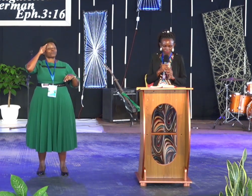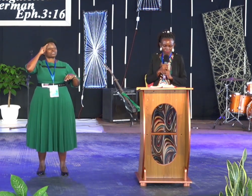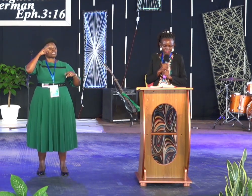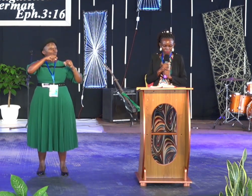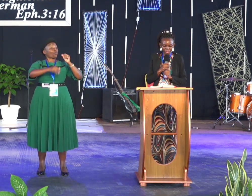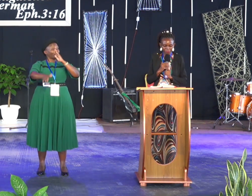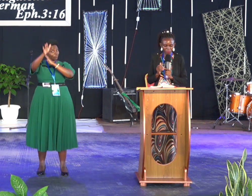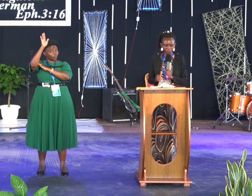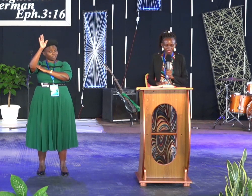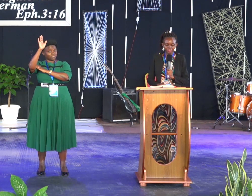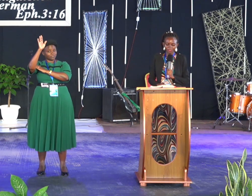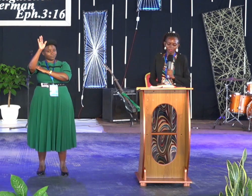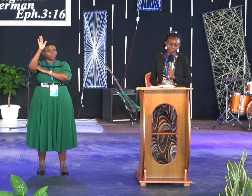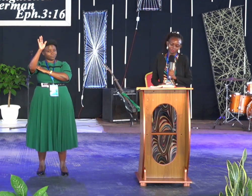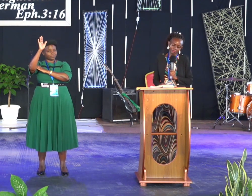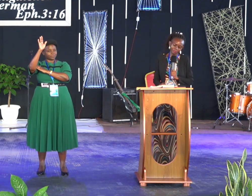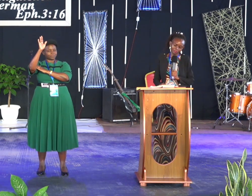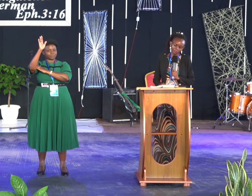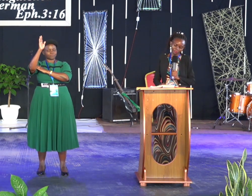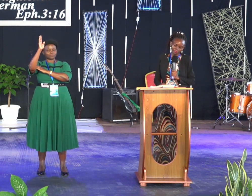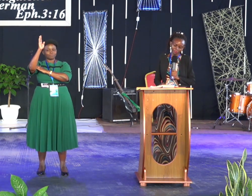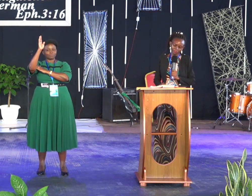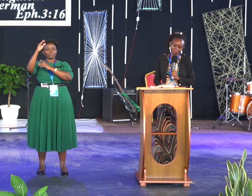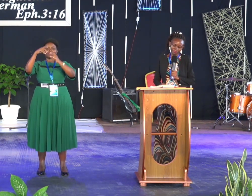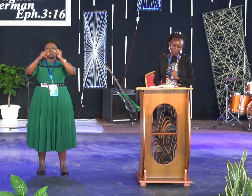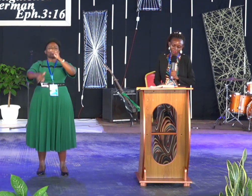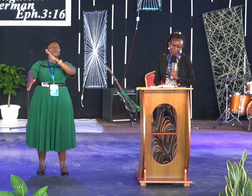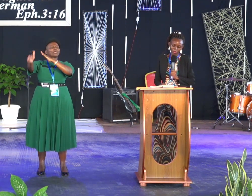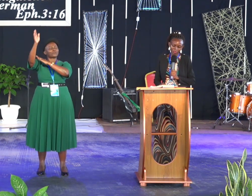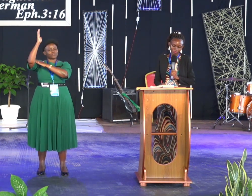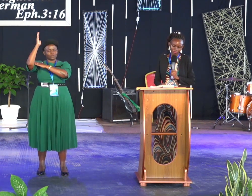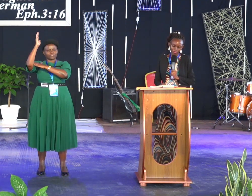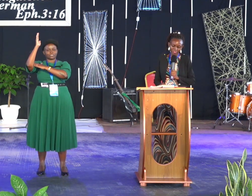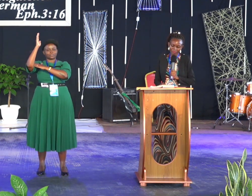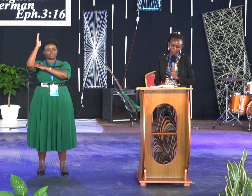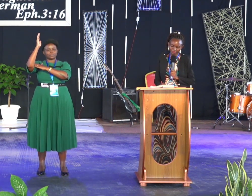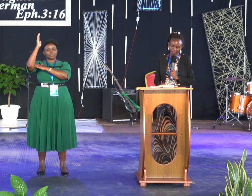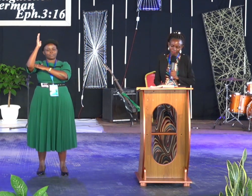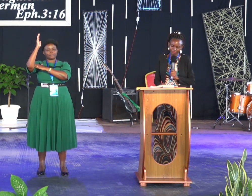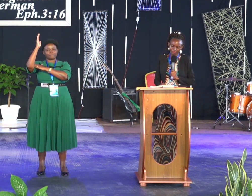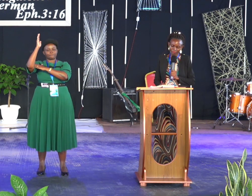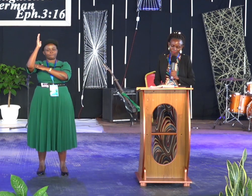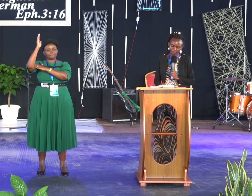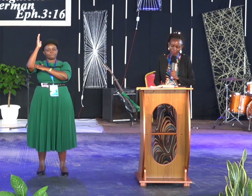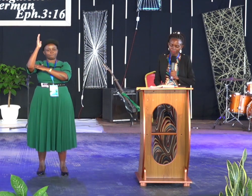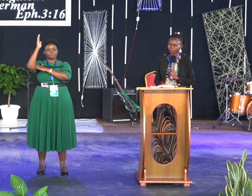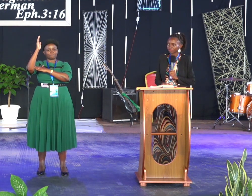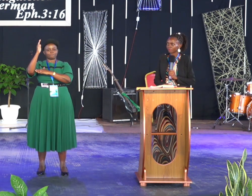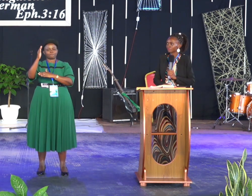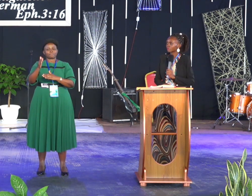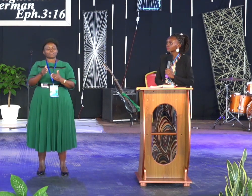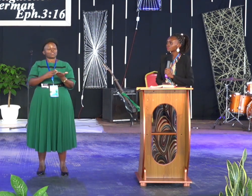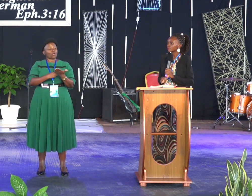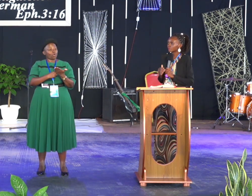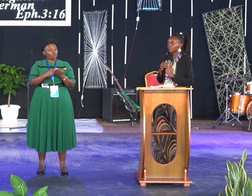Ekigambo kya Katonda. The word of God. Ekigambo kya Katonda. The word of God. Bye bimu ku tools omwoyo